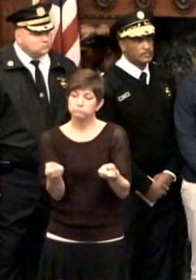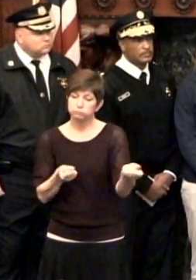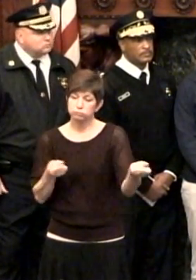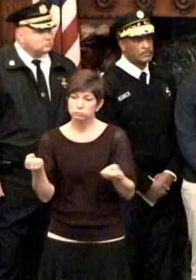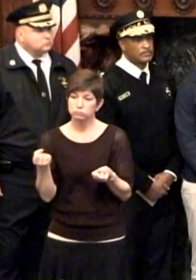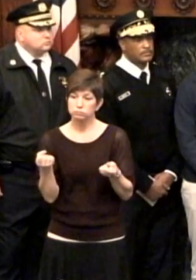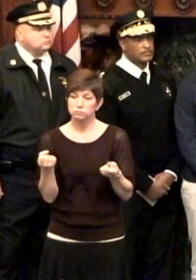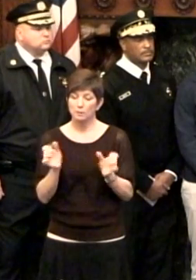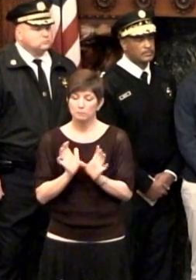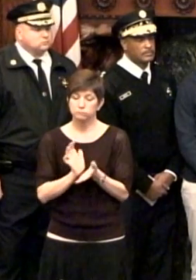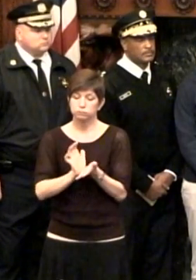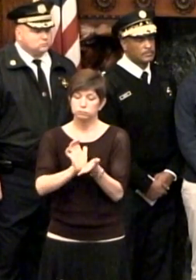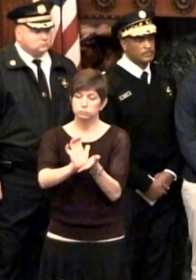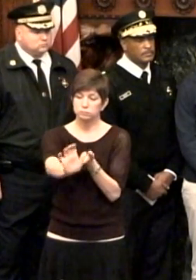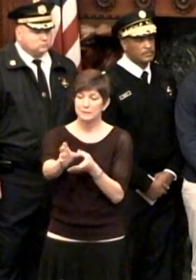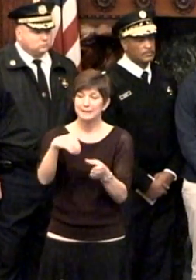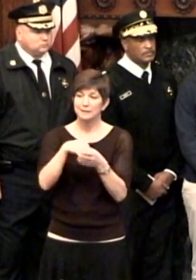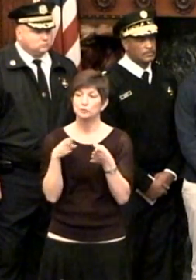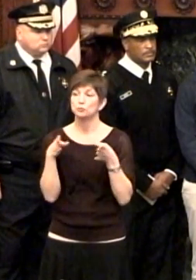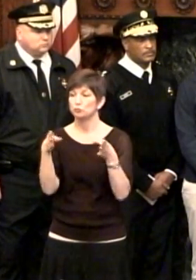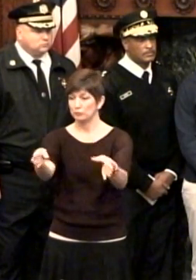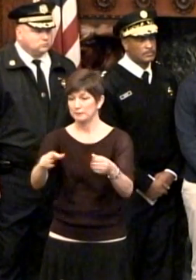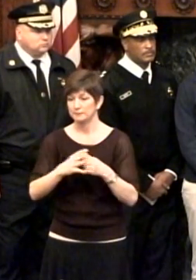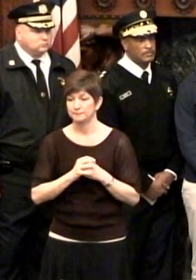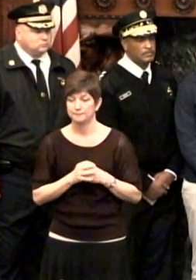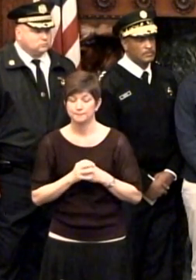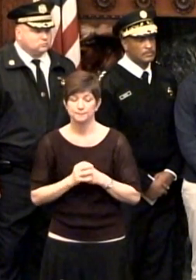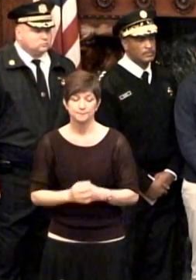out into the city right away.